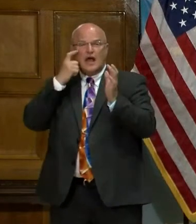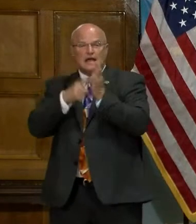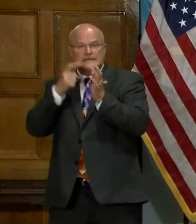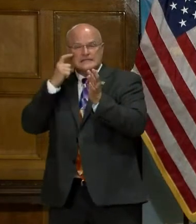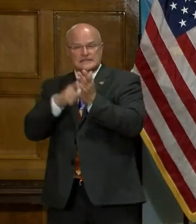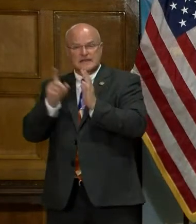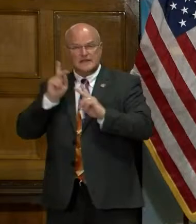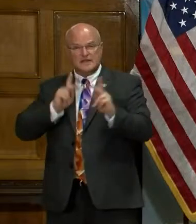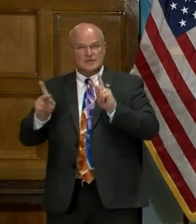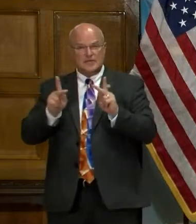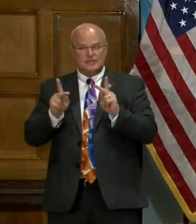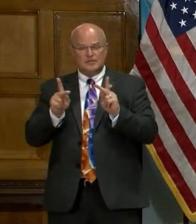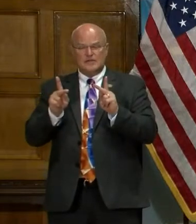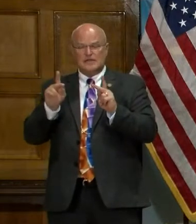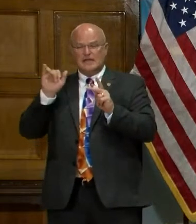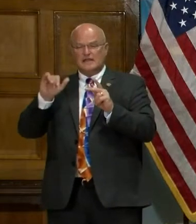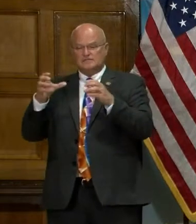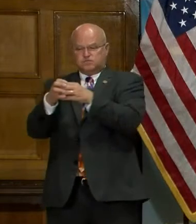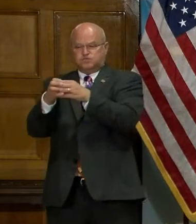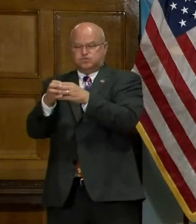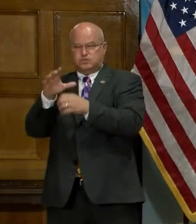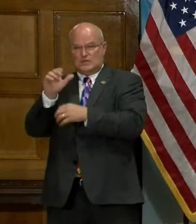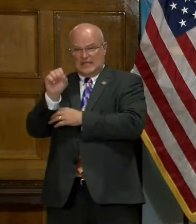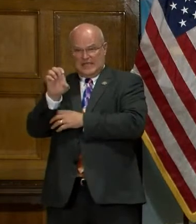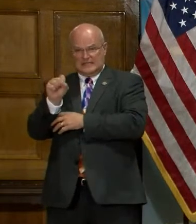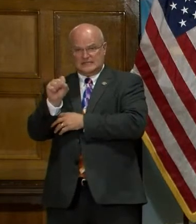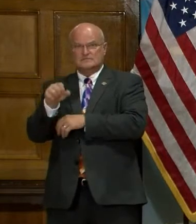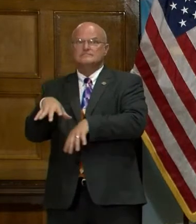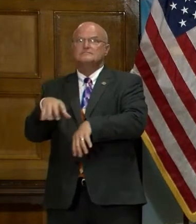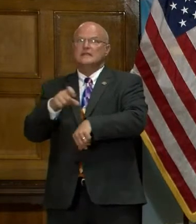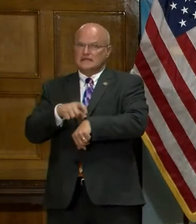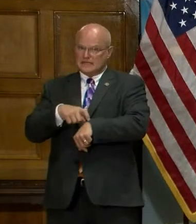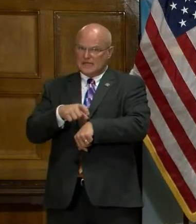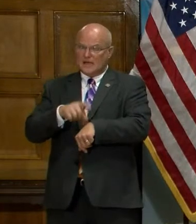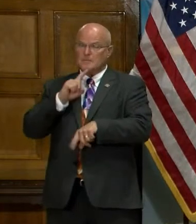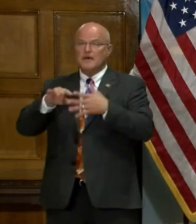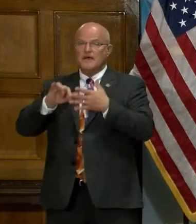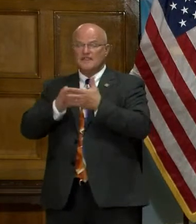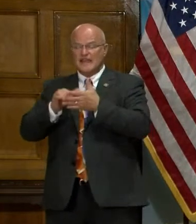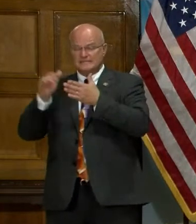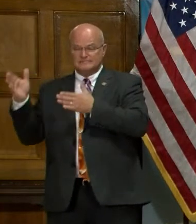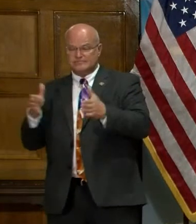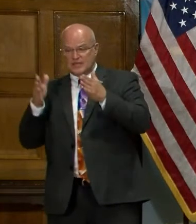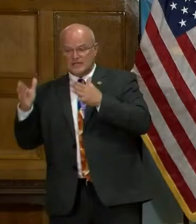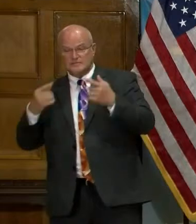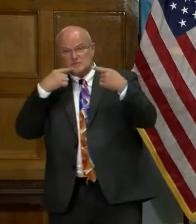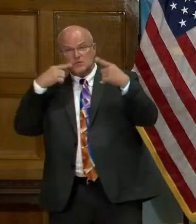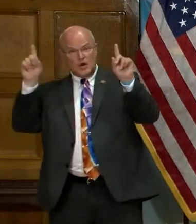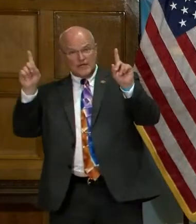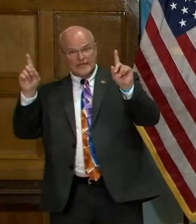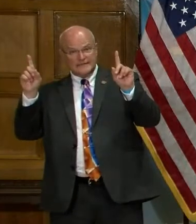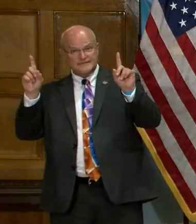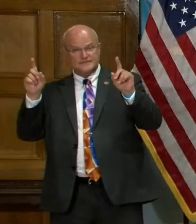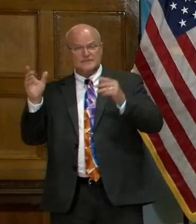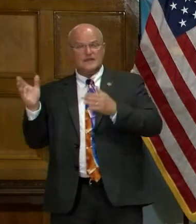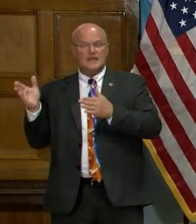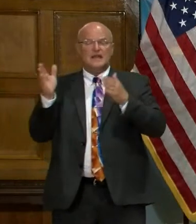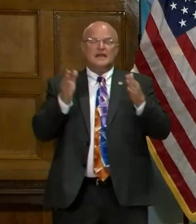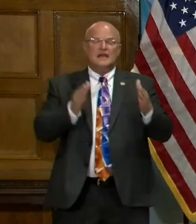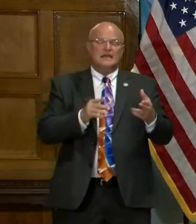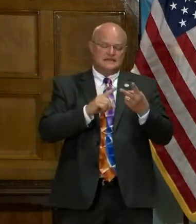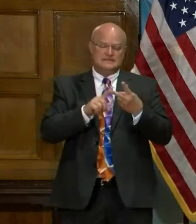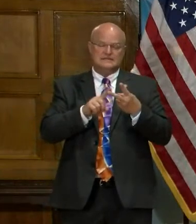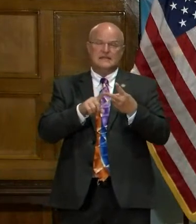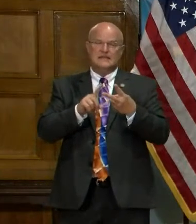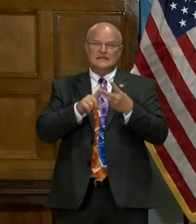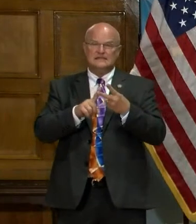identify those and isolate those cases. It's taken some time, but I think that strategy is working. And then secondly,